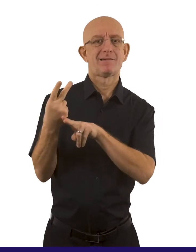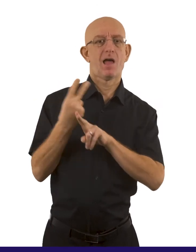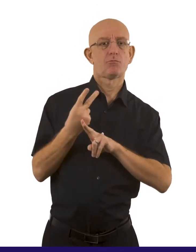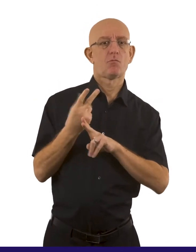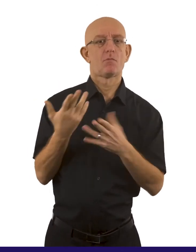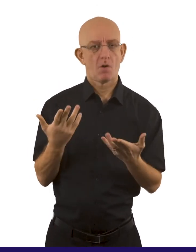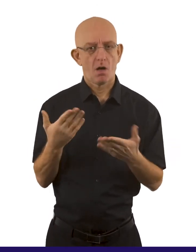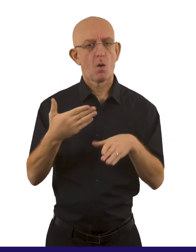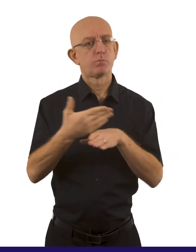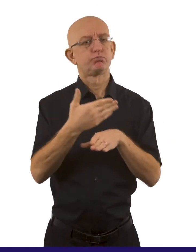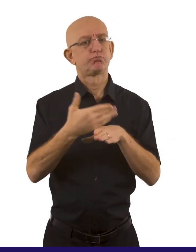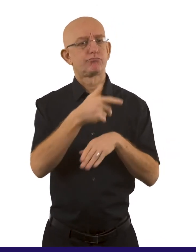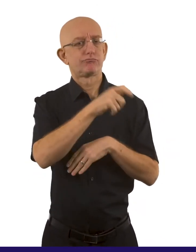the general public.